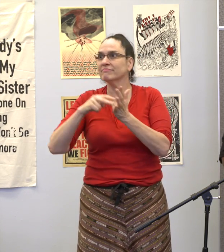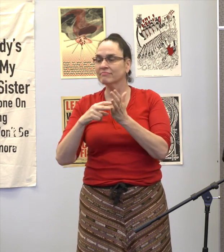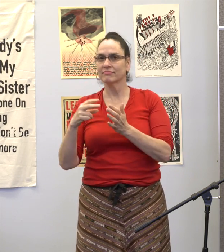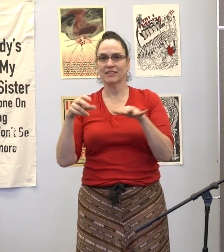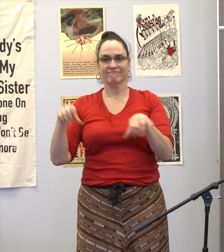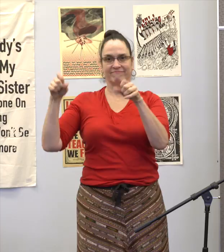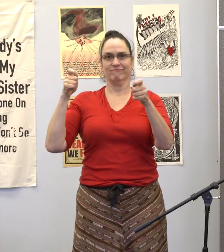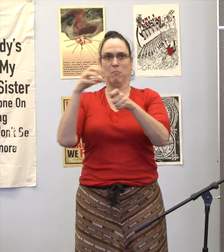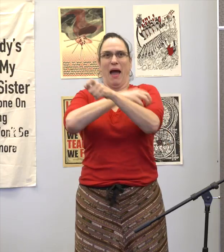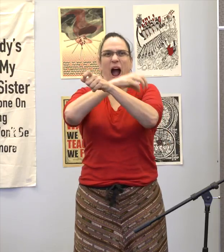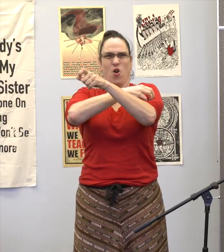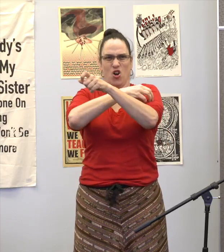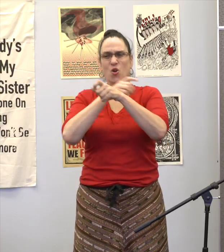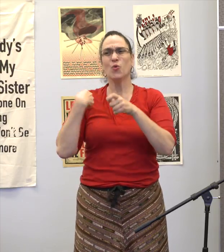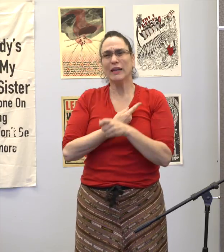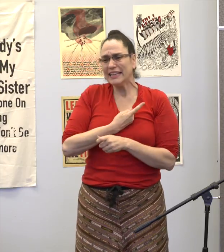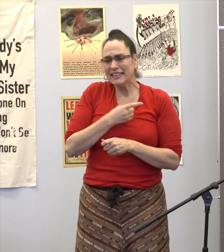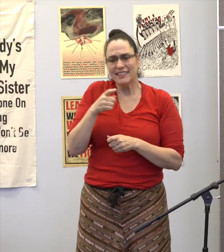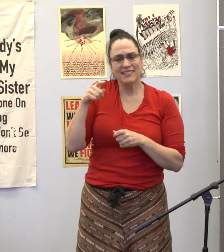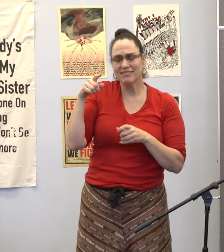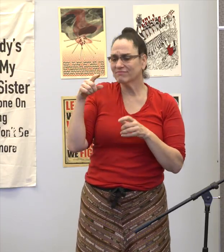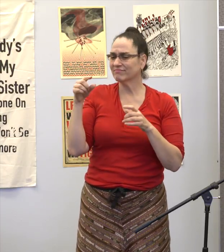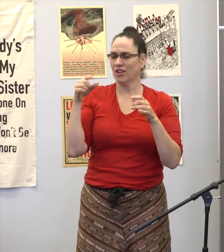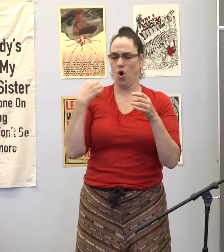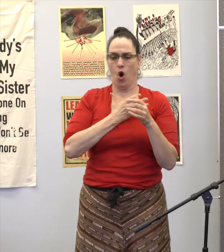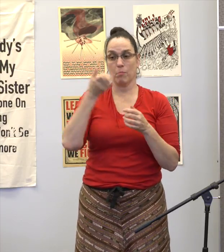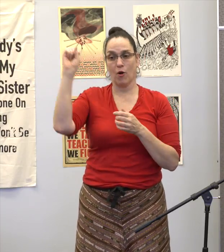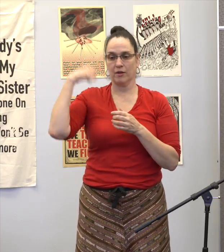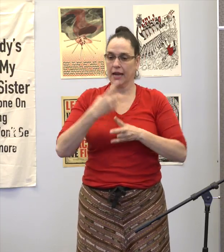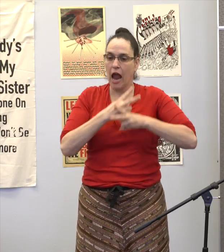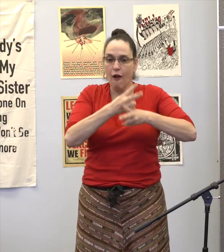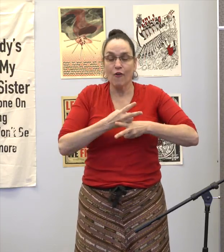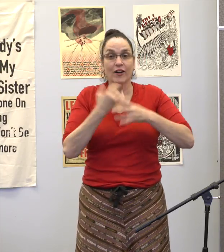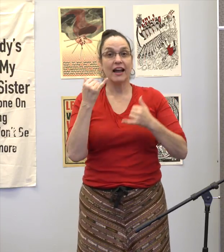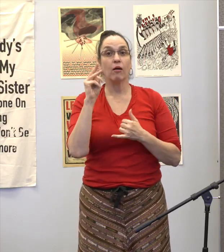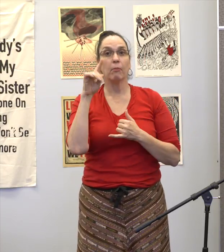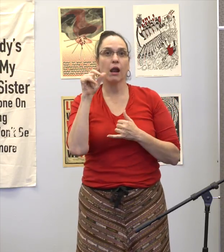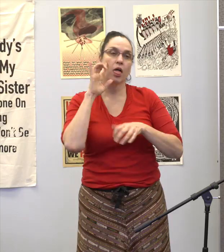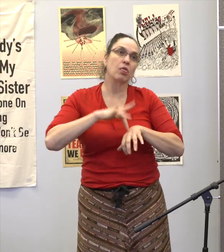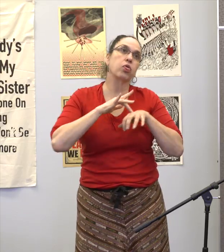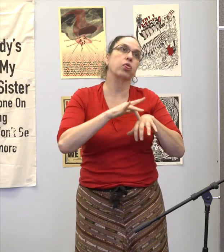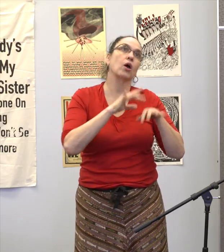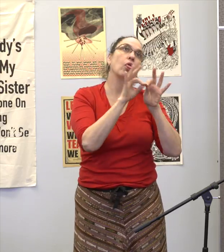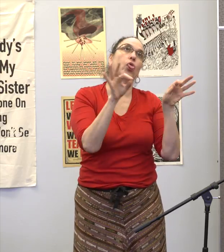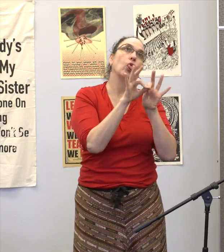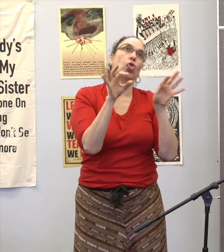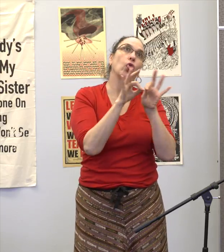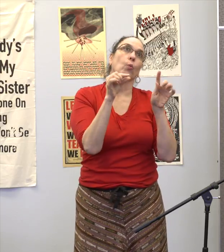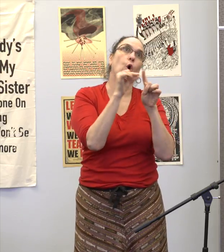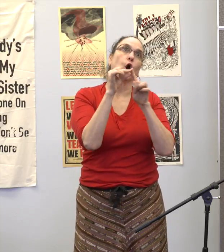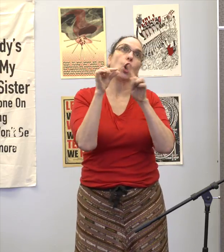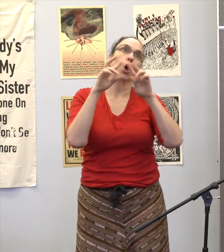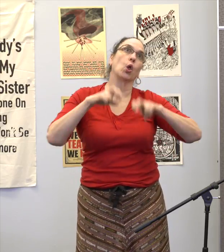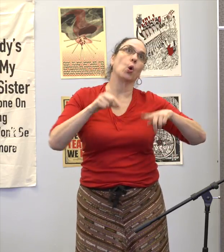words, and I think we in the movement must be careful, because right now in the media, they will spend 2 weeks on the words of racism and